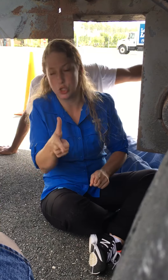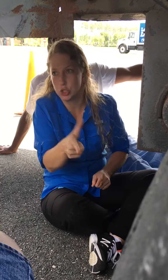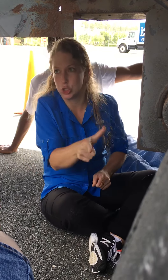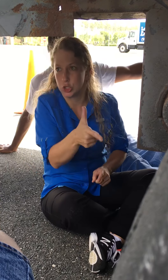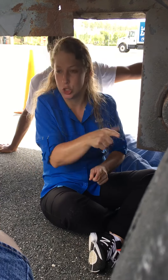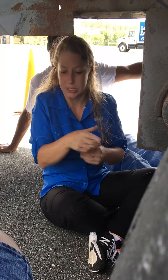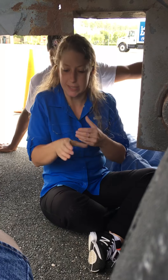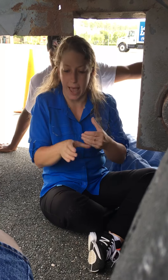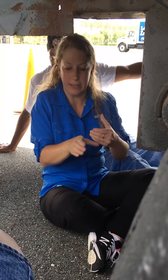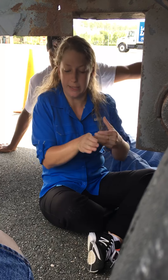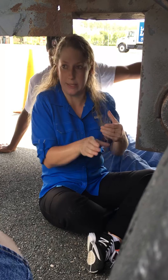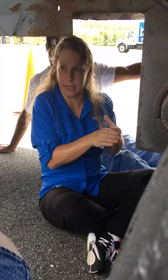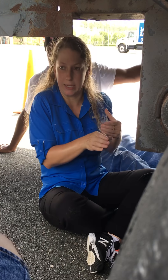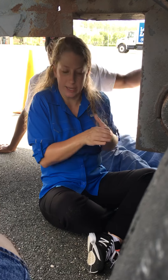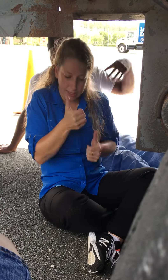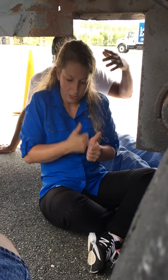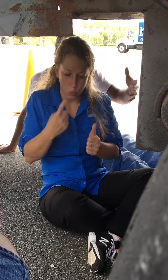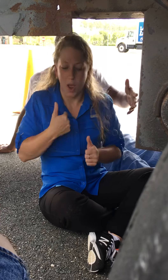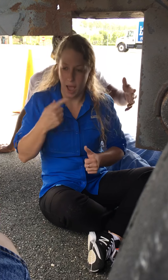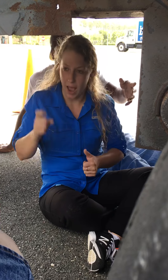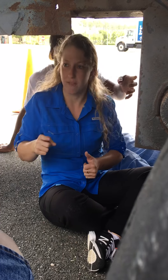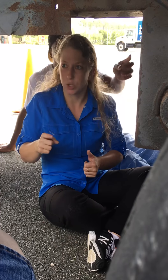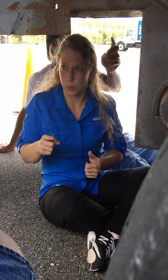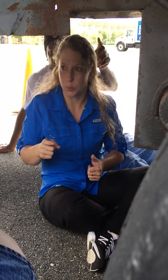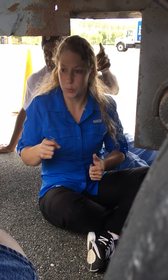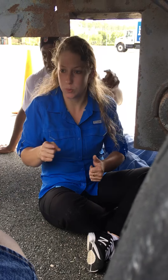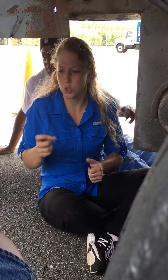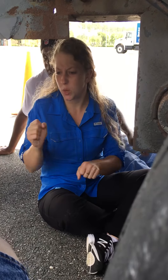well, right? Yeah, but I don't have to do the right side of the vehicle. That's what I'm saying, though. But I have to go down the